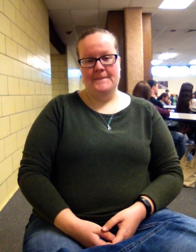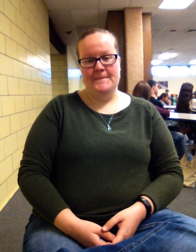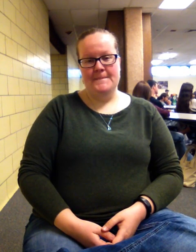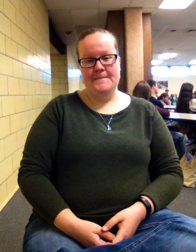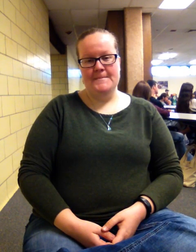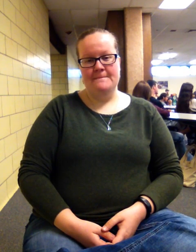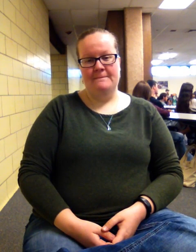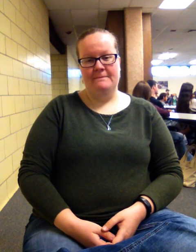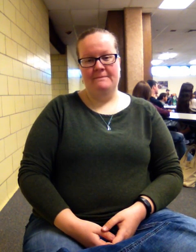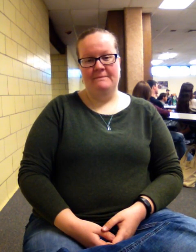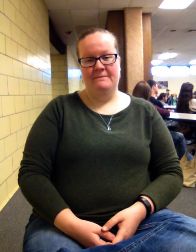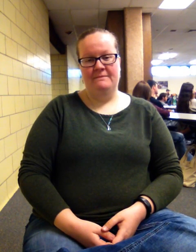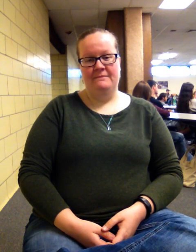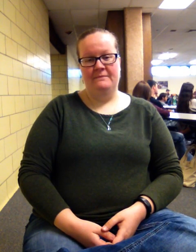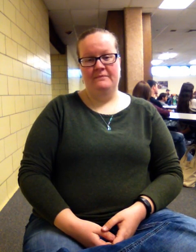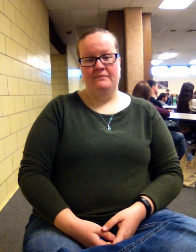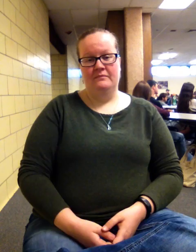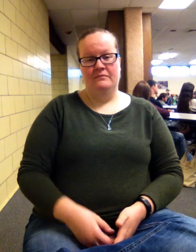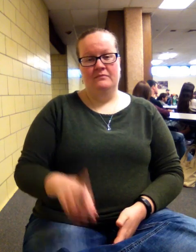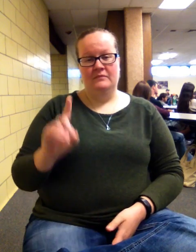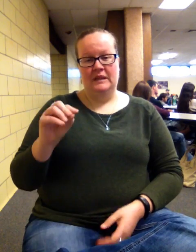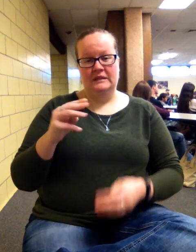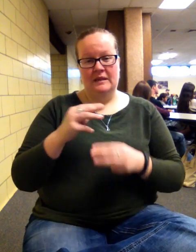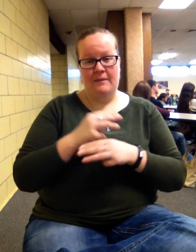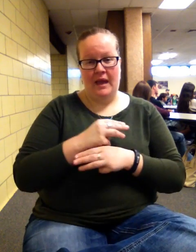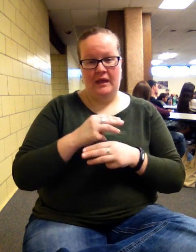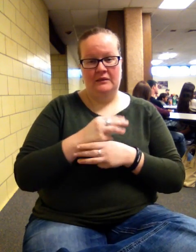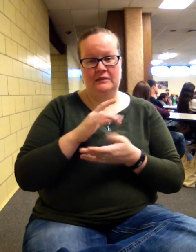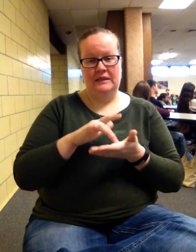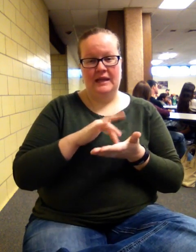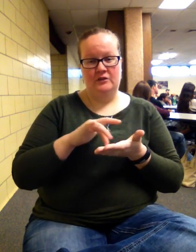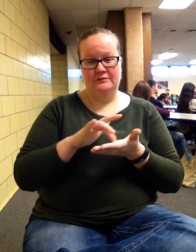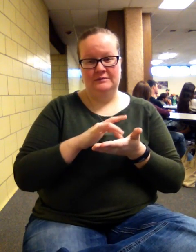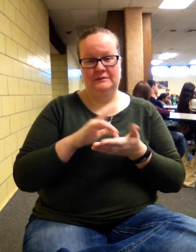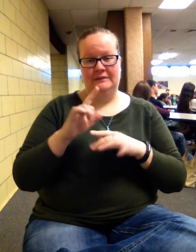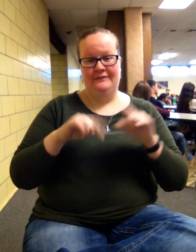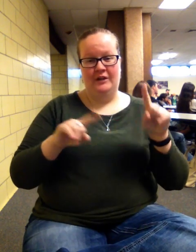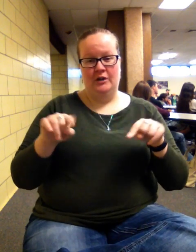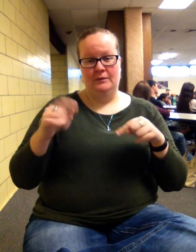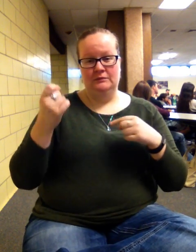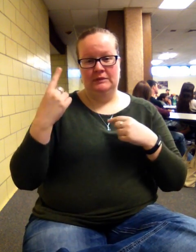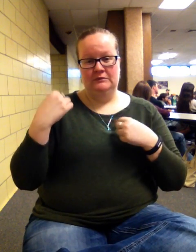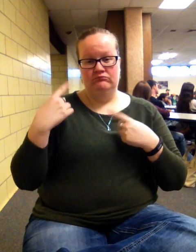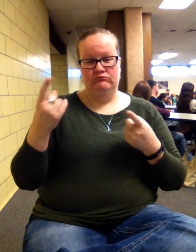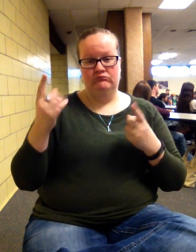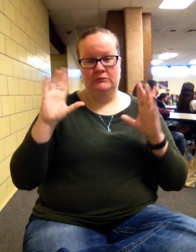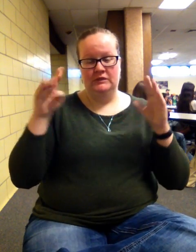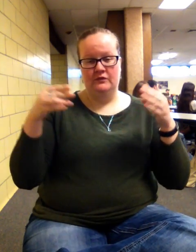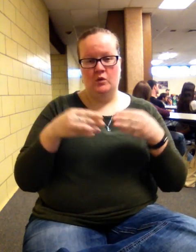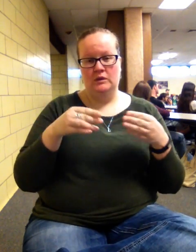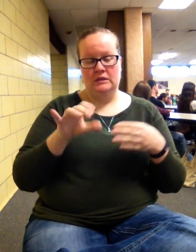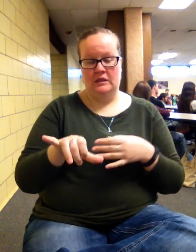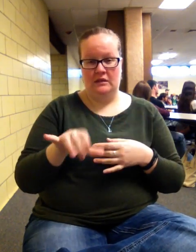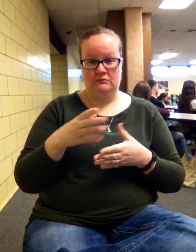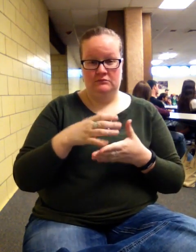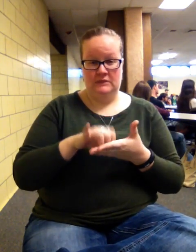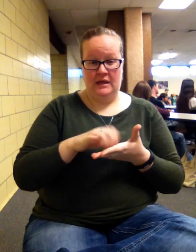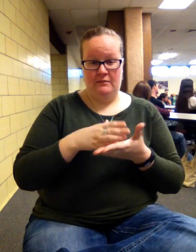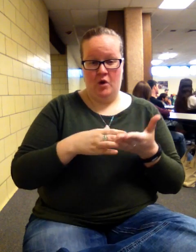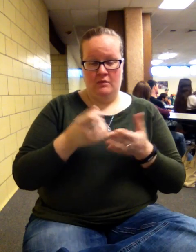Does the algebra, does the calculation, do the variables make sense so far? Let's kind of focus on that. Does that part make sense